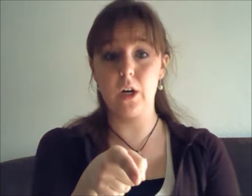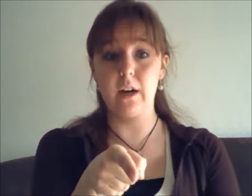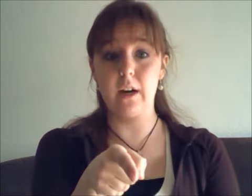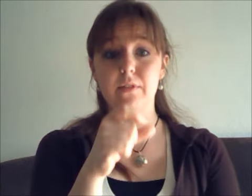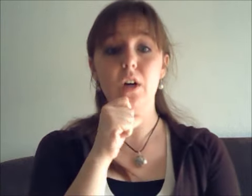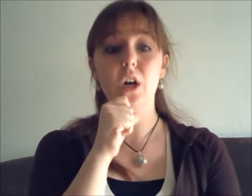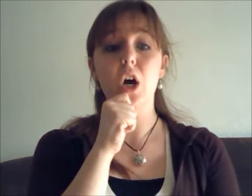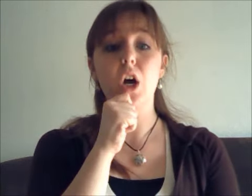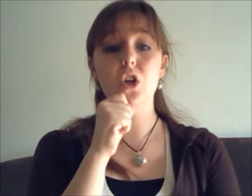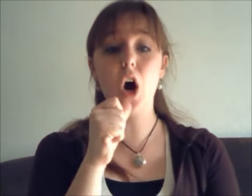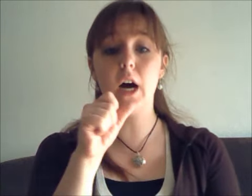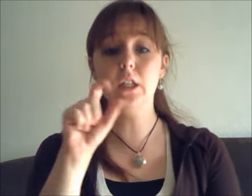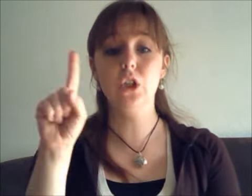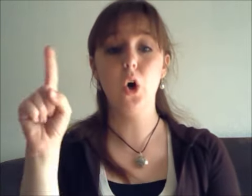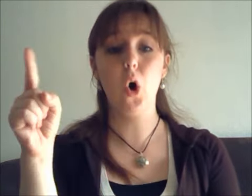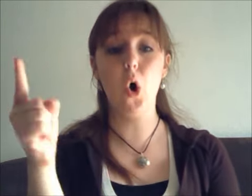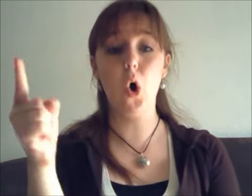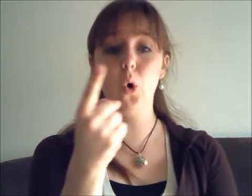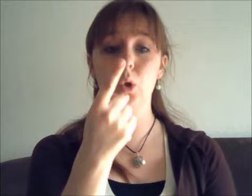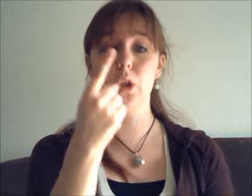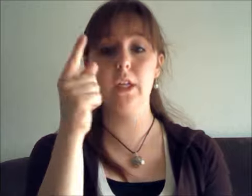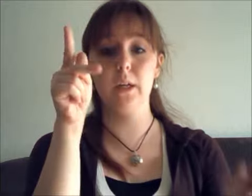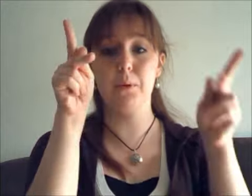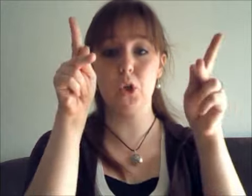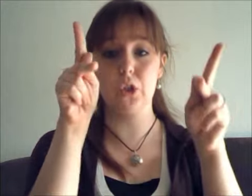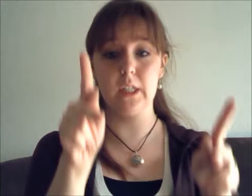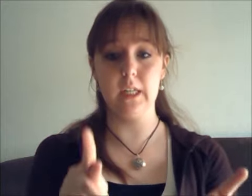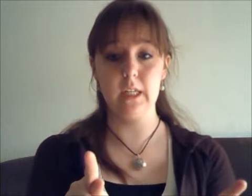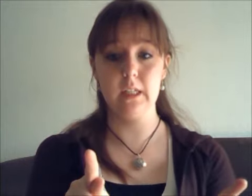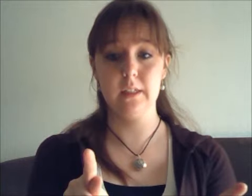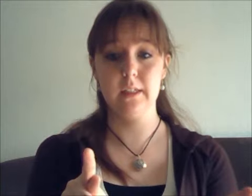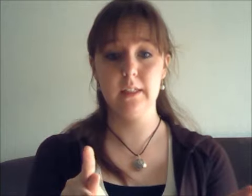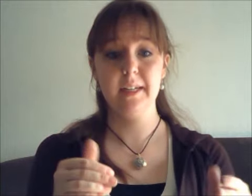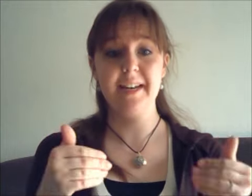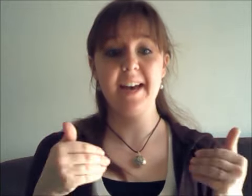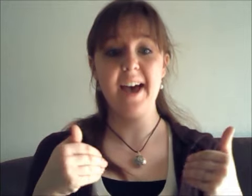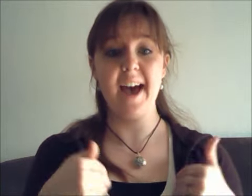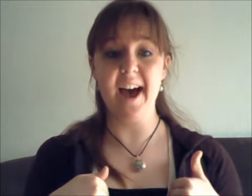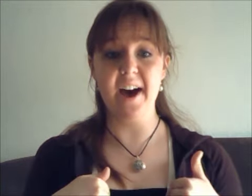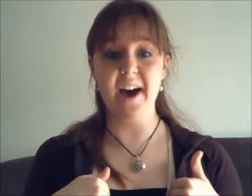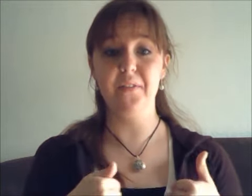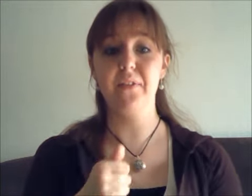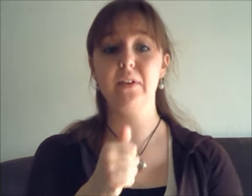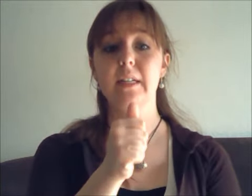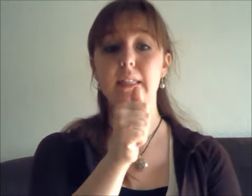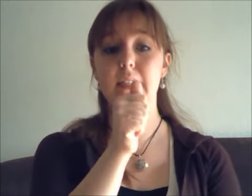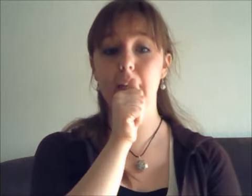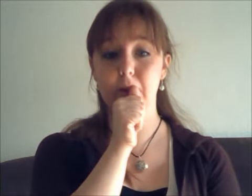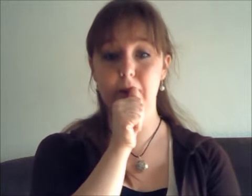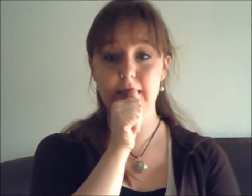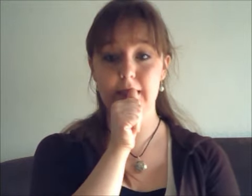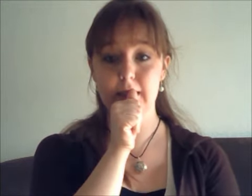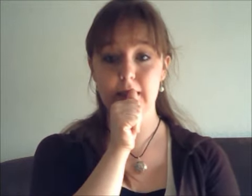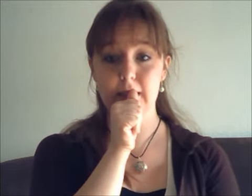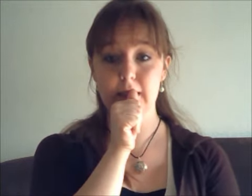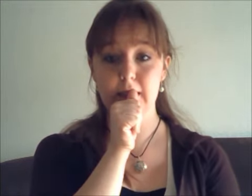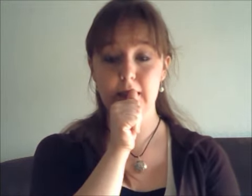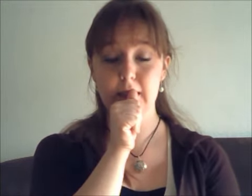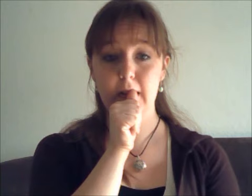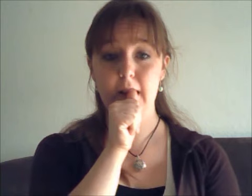grave, not only person have secret. And